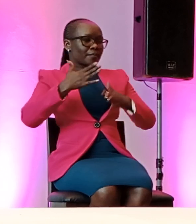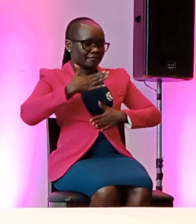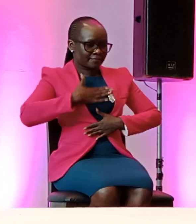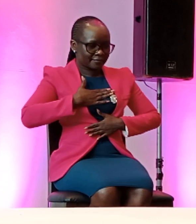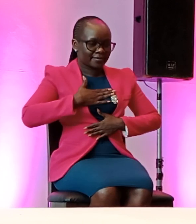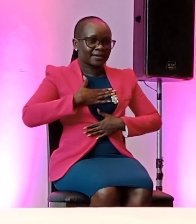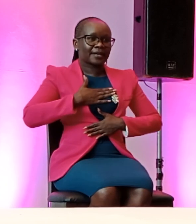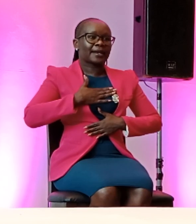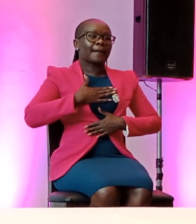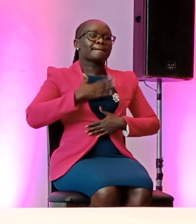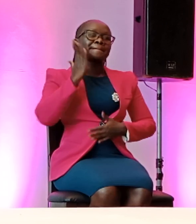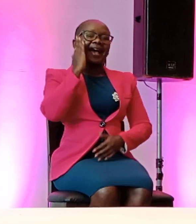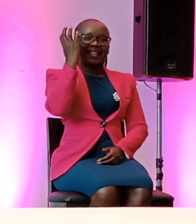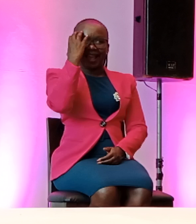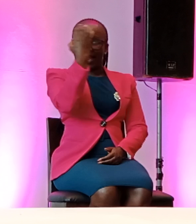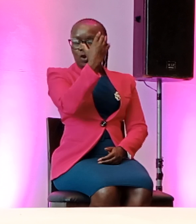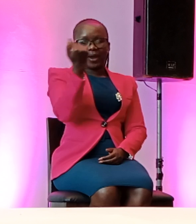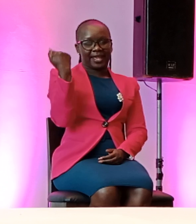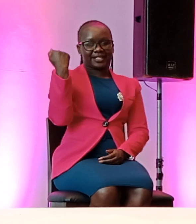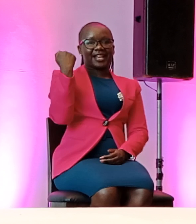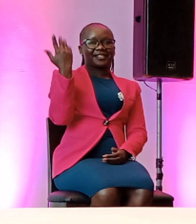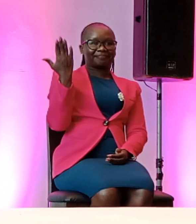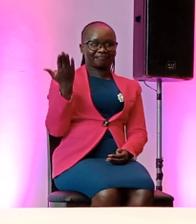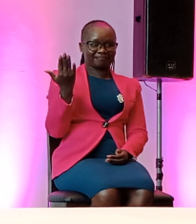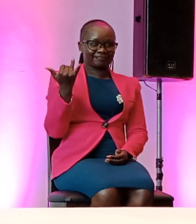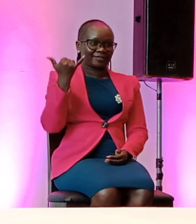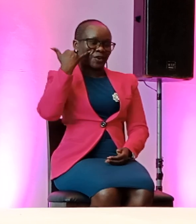Martha Karua yesterday.